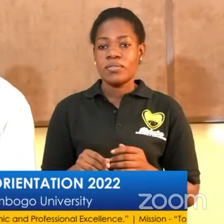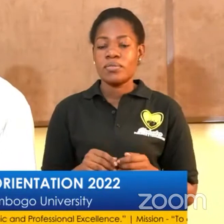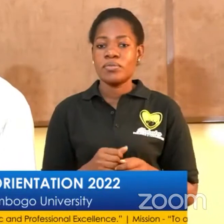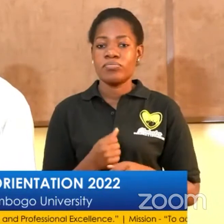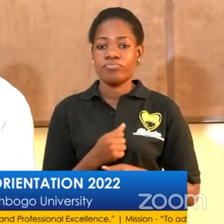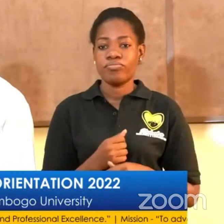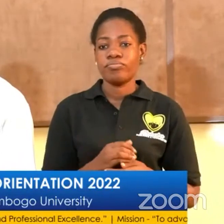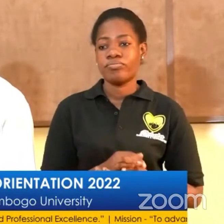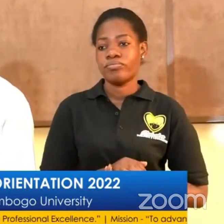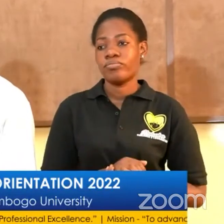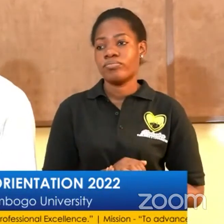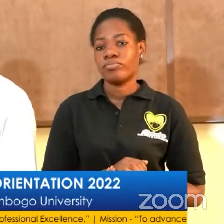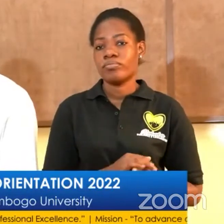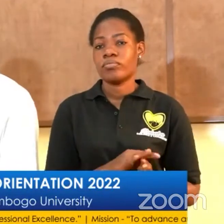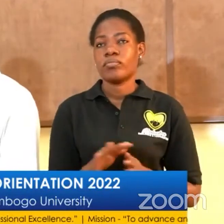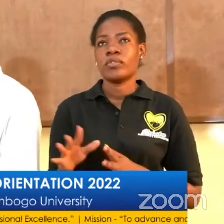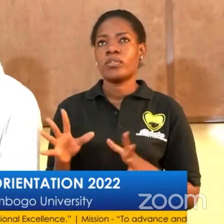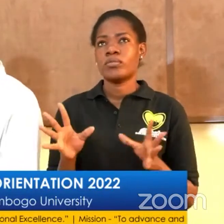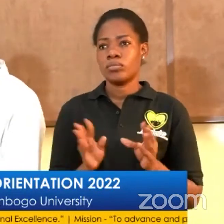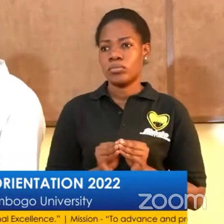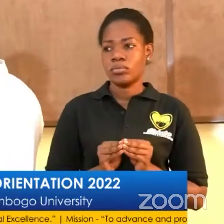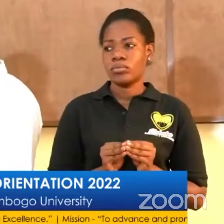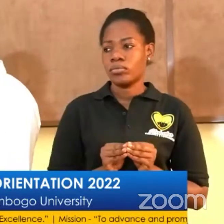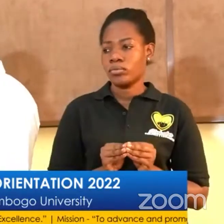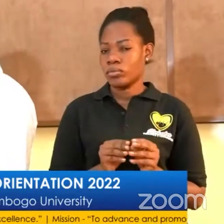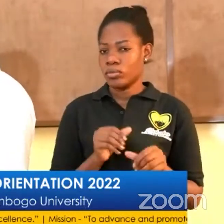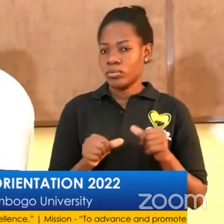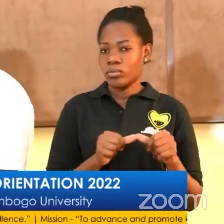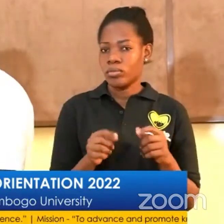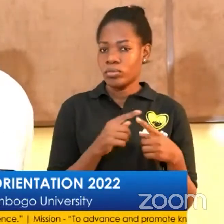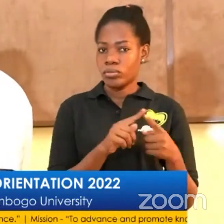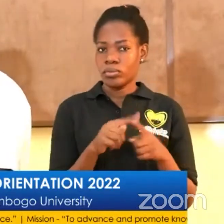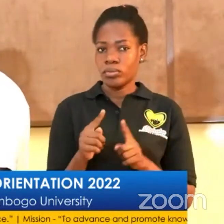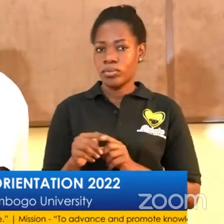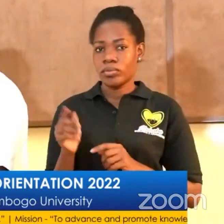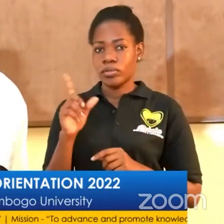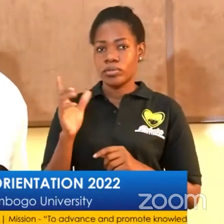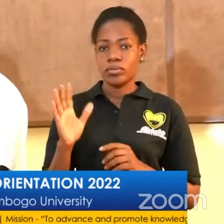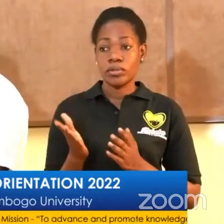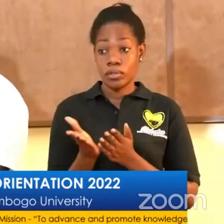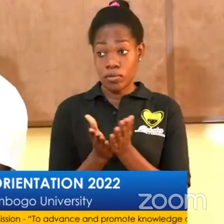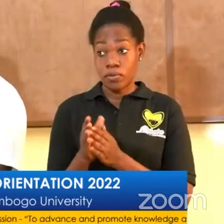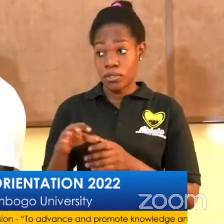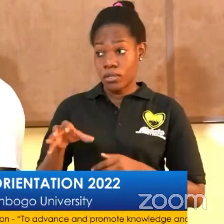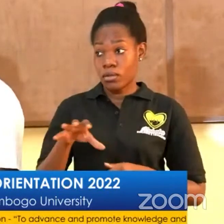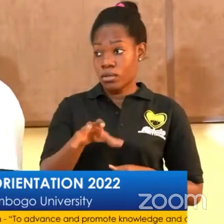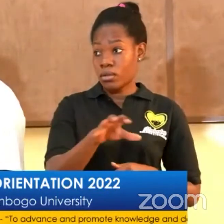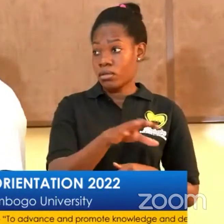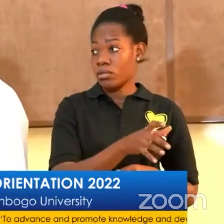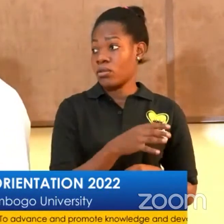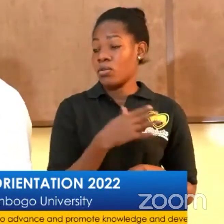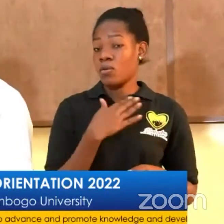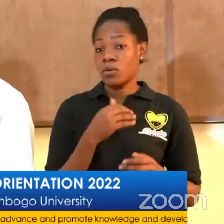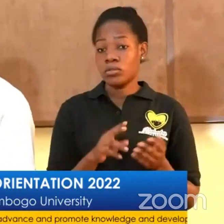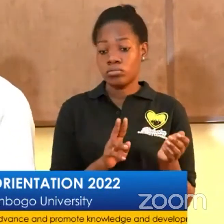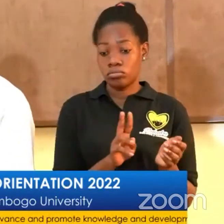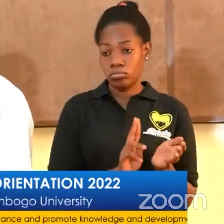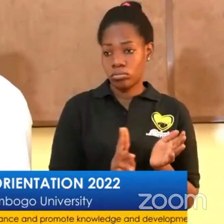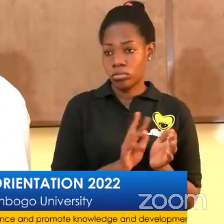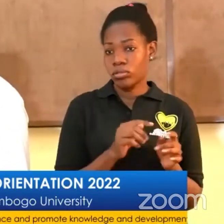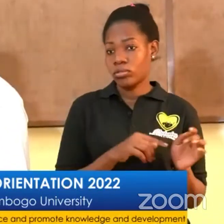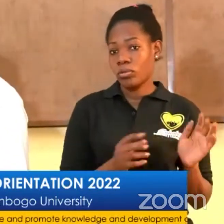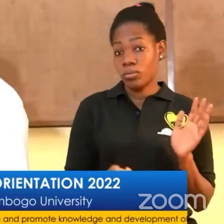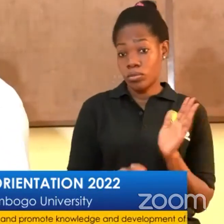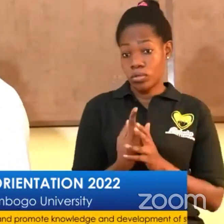Brief on the different library service centers. I would like to take this opportunity